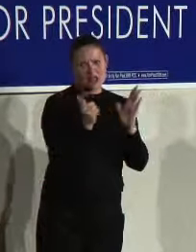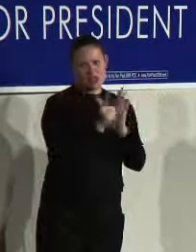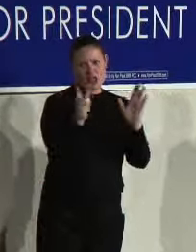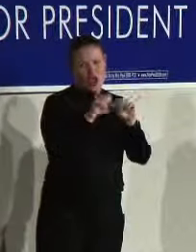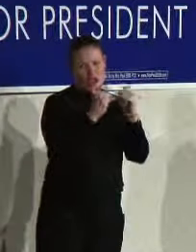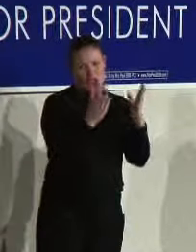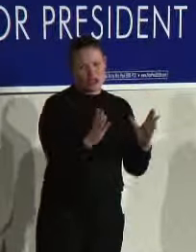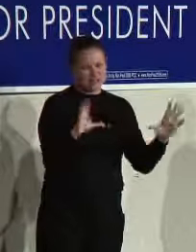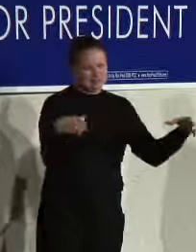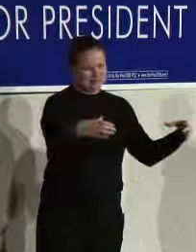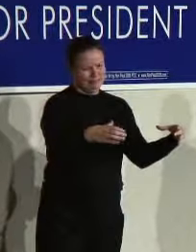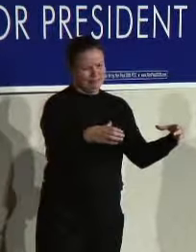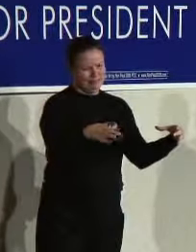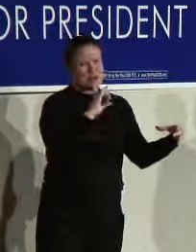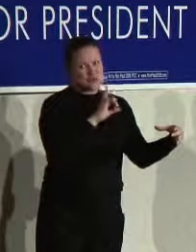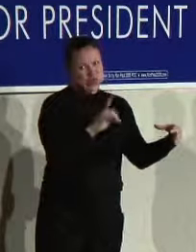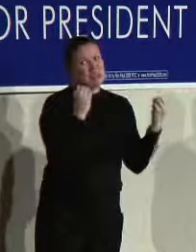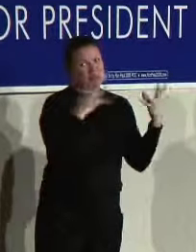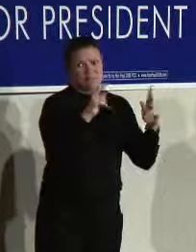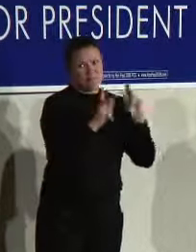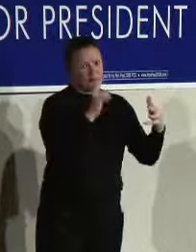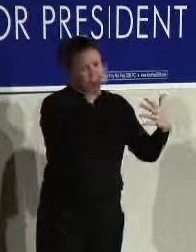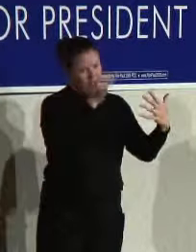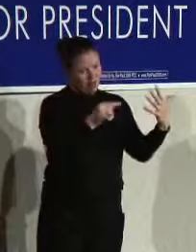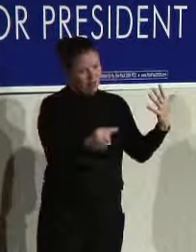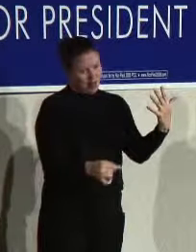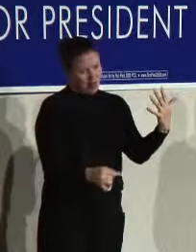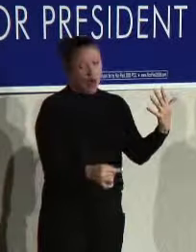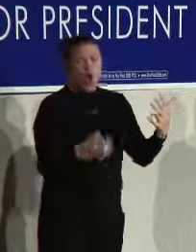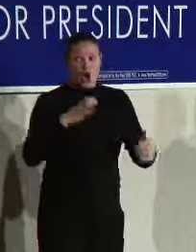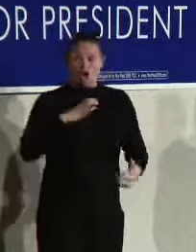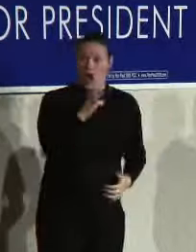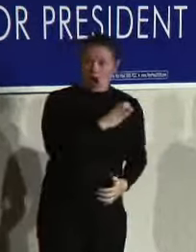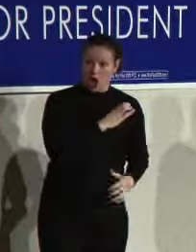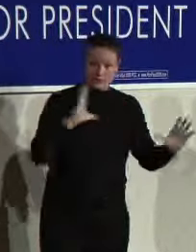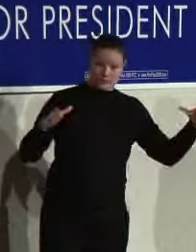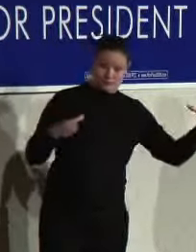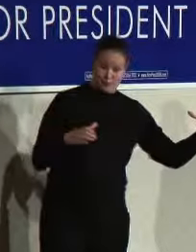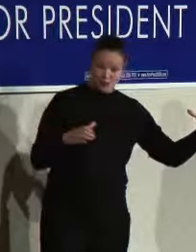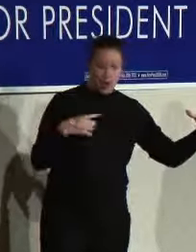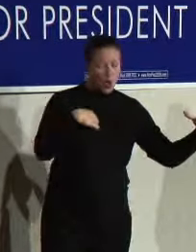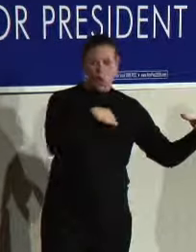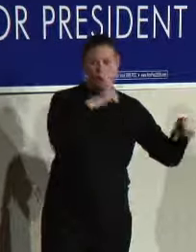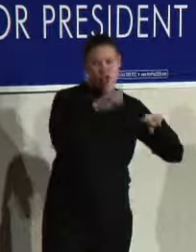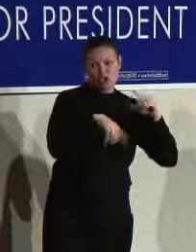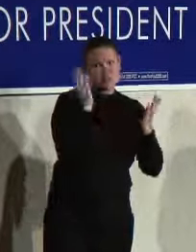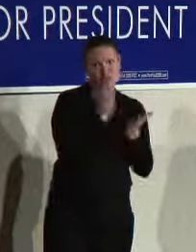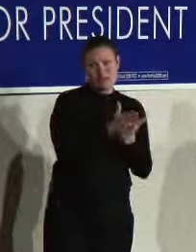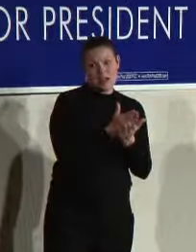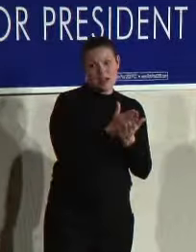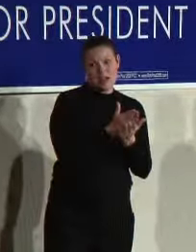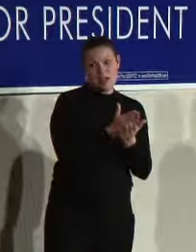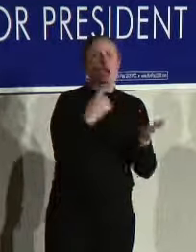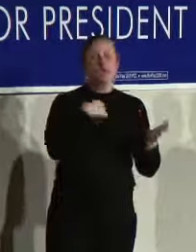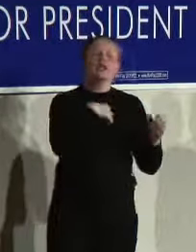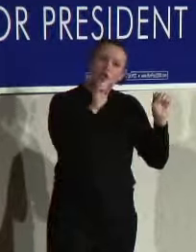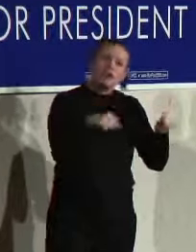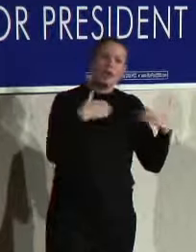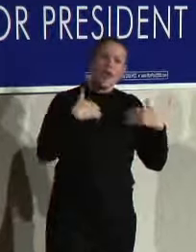I mean, the real dereliction of duty came from the Congress. Congress could have stopped the whole thing.